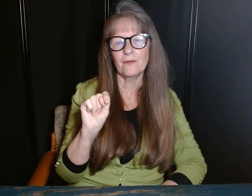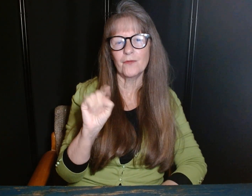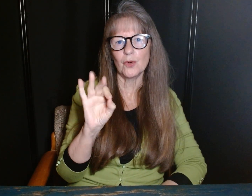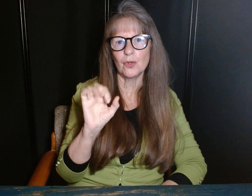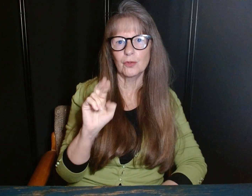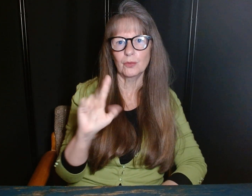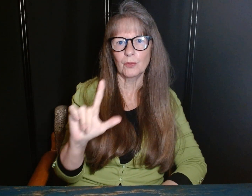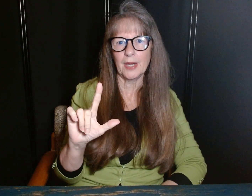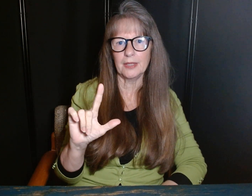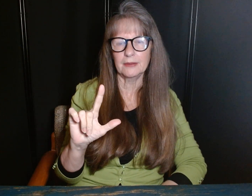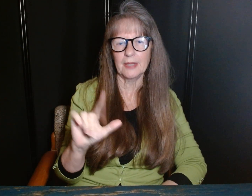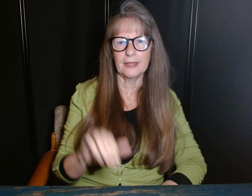resentful, right? Like,